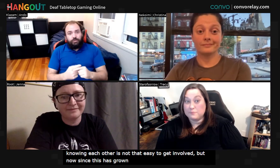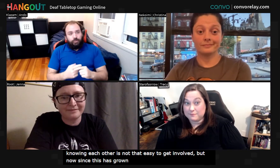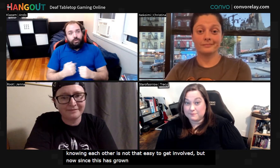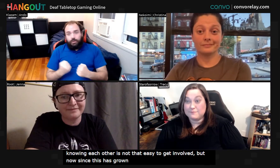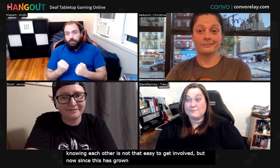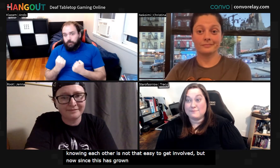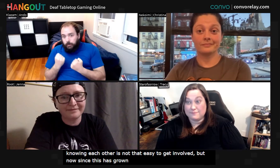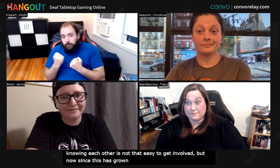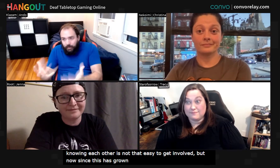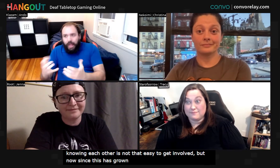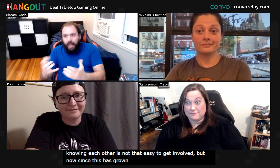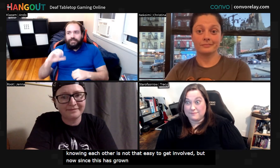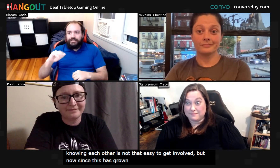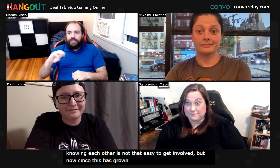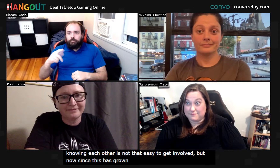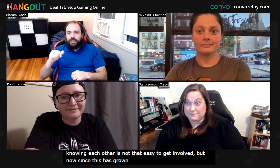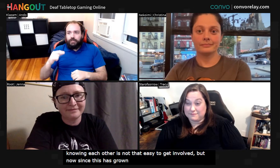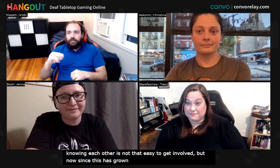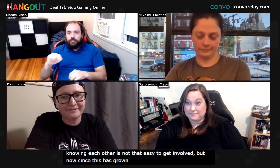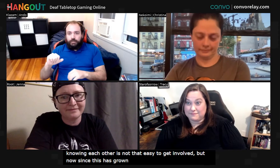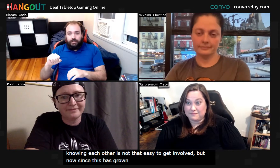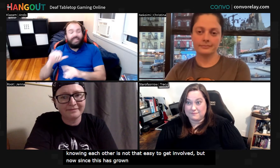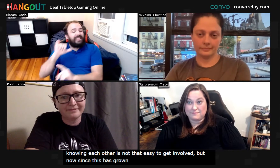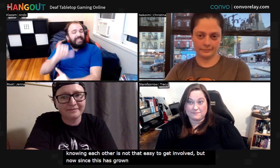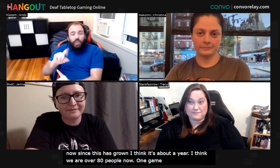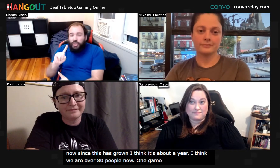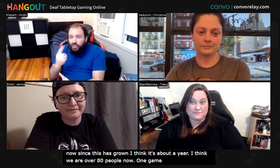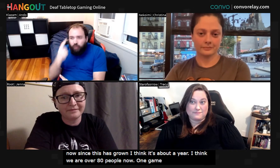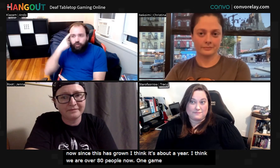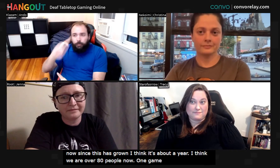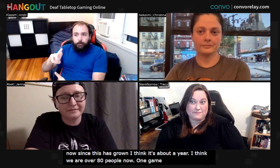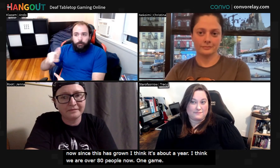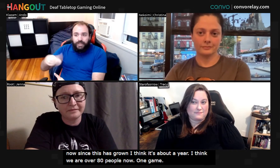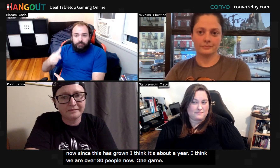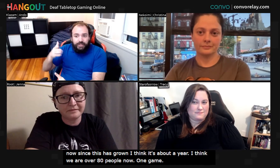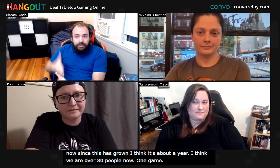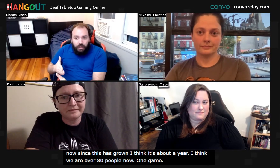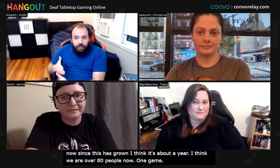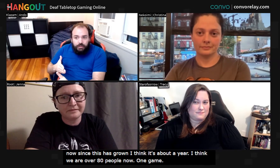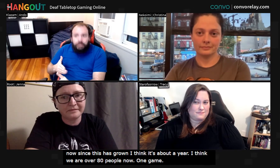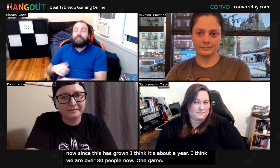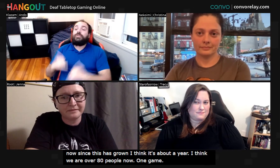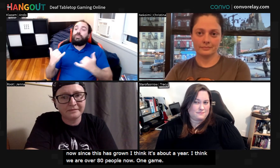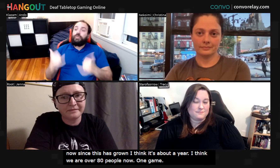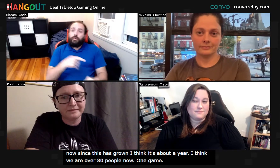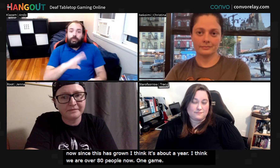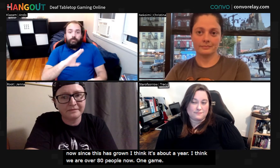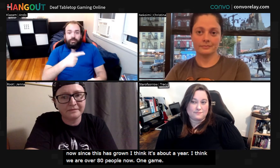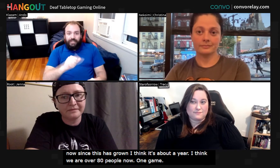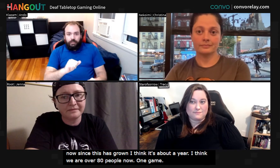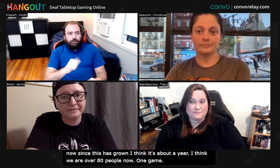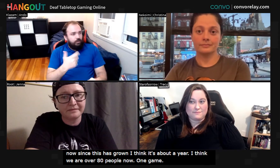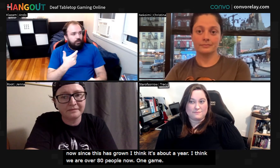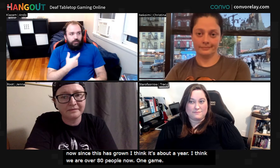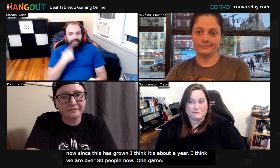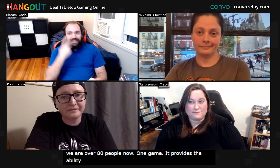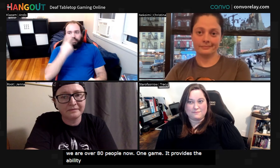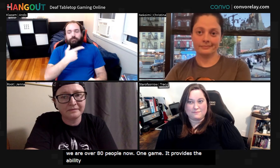game, and it provides the capability for gamers, but for BGA